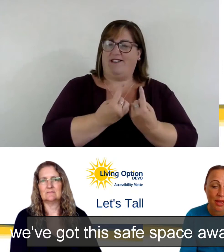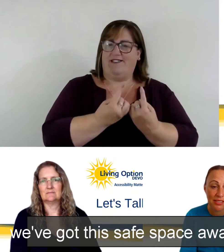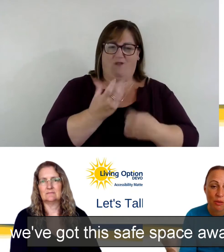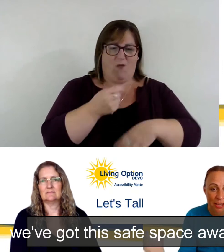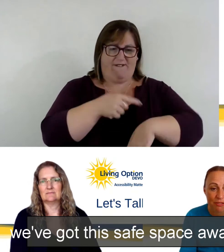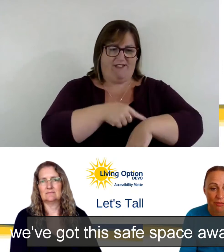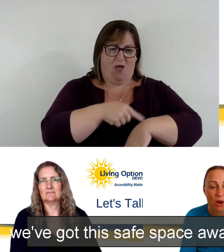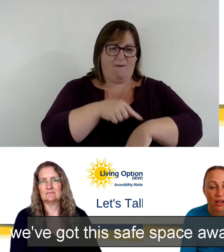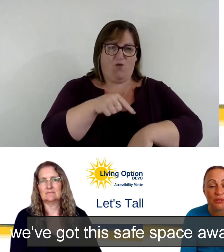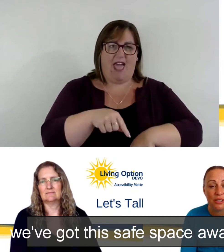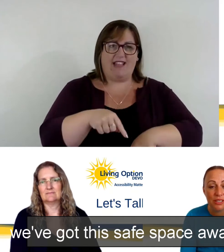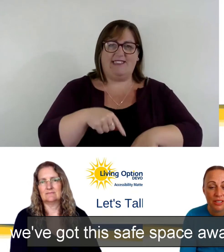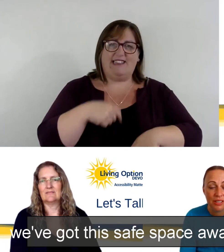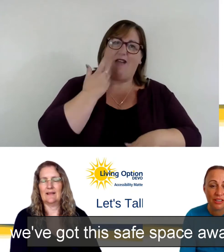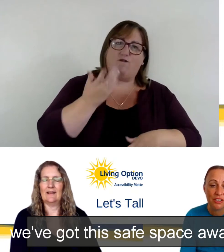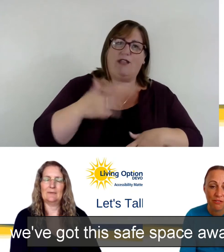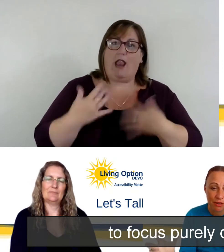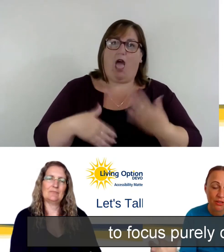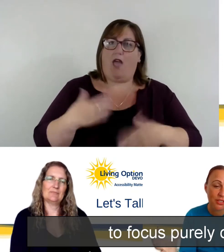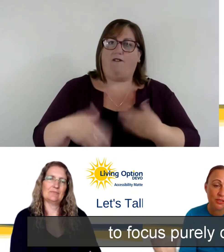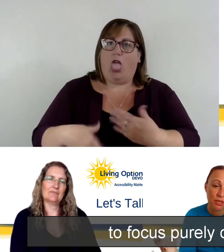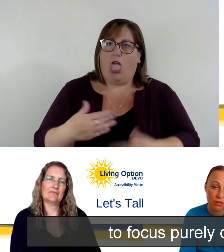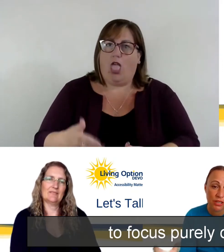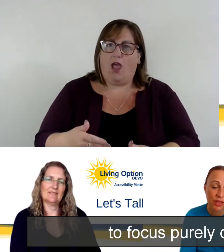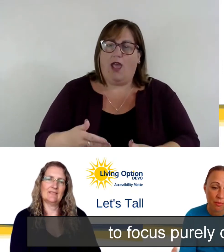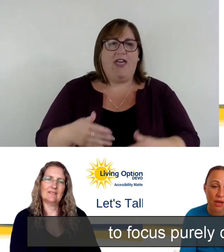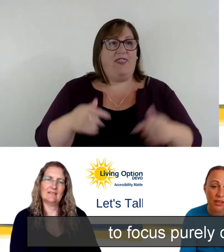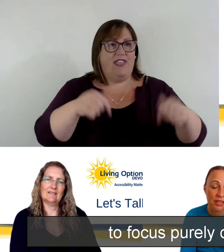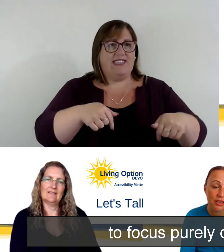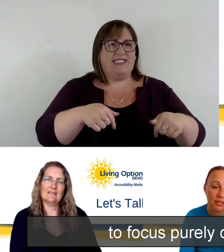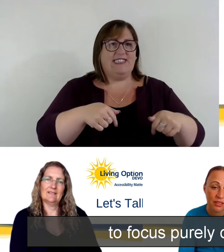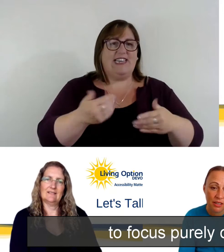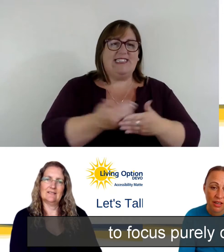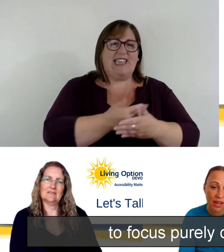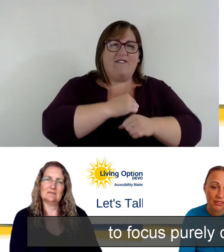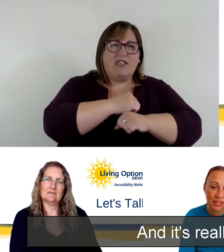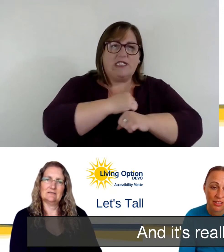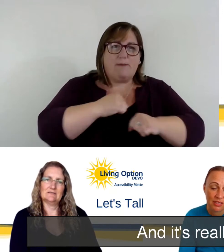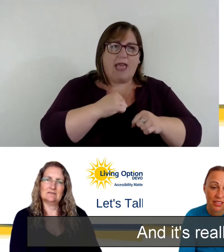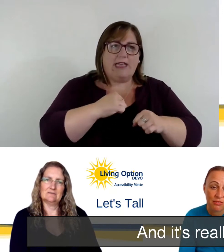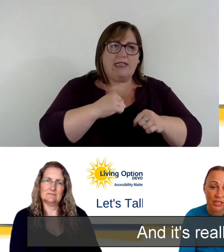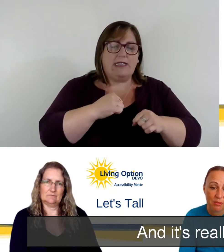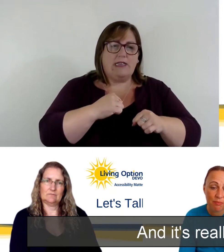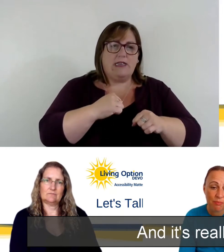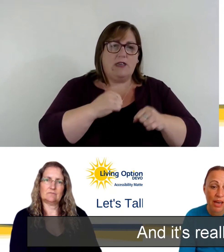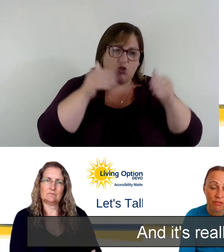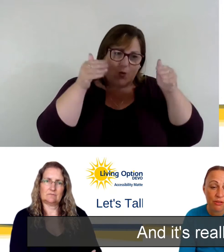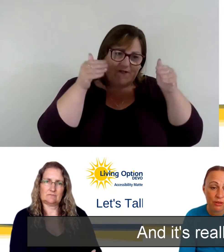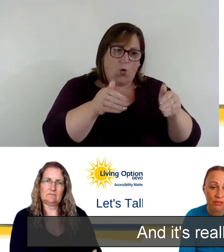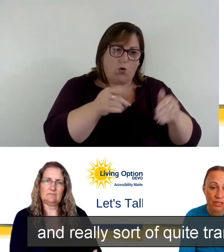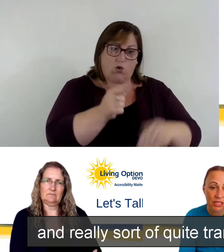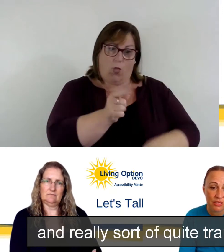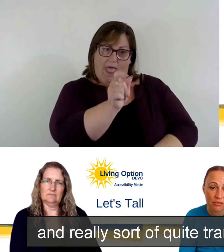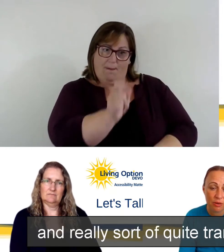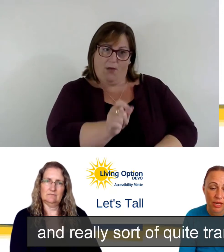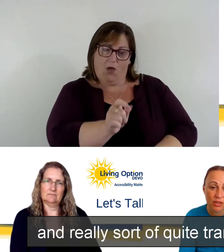safe space away from the world, to focus purely on that person, and it's really powerful